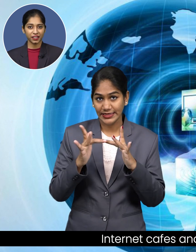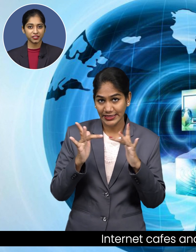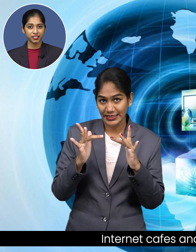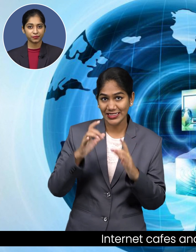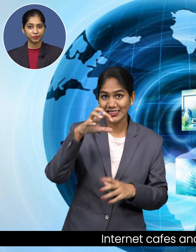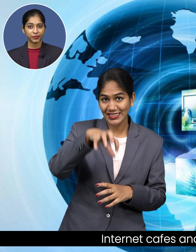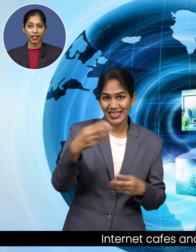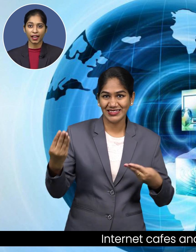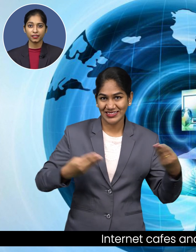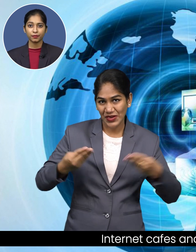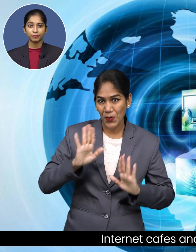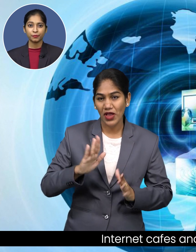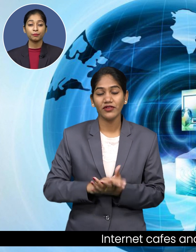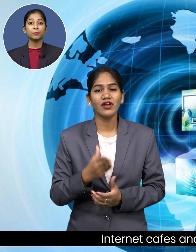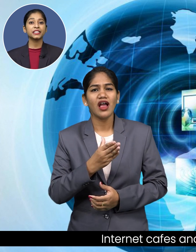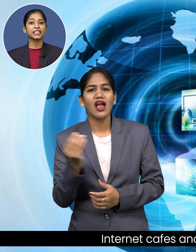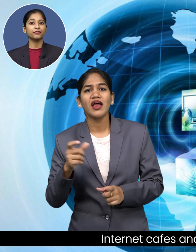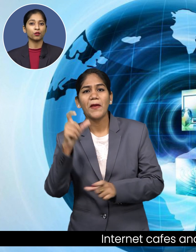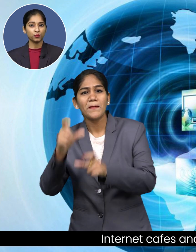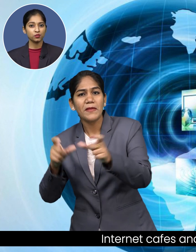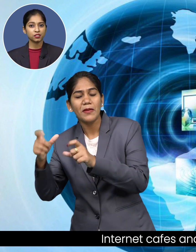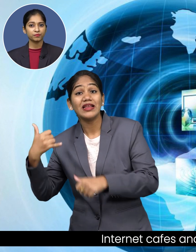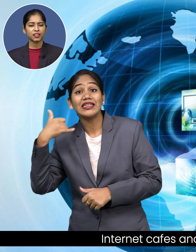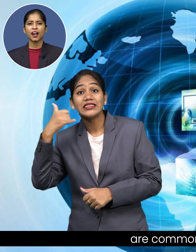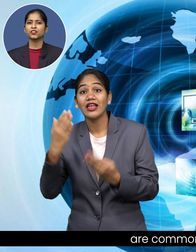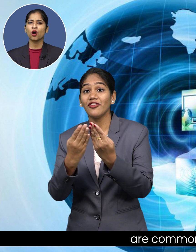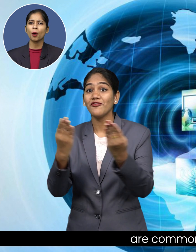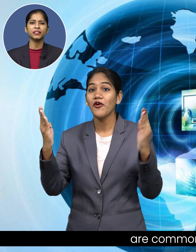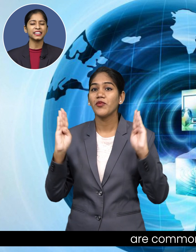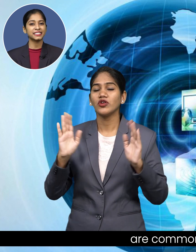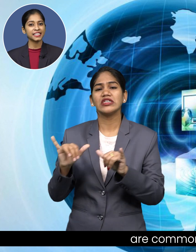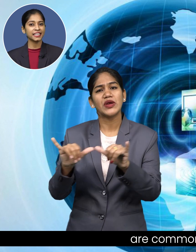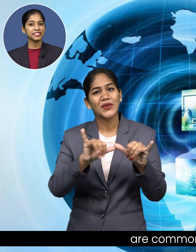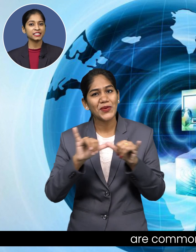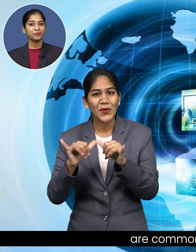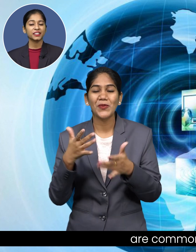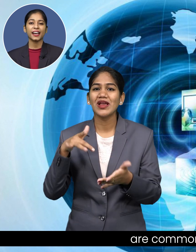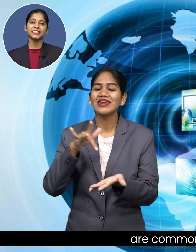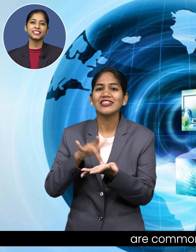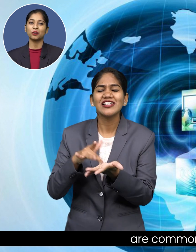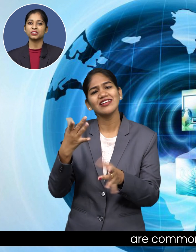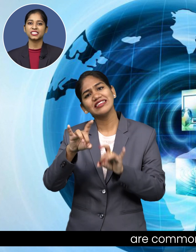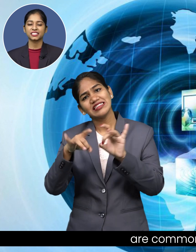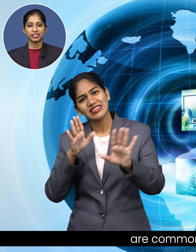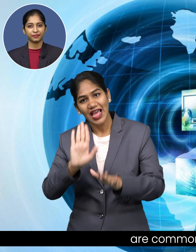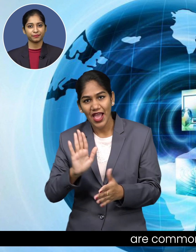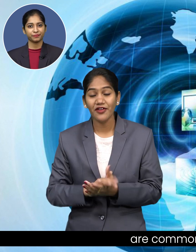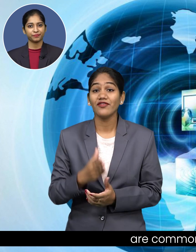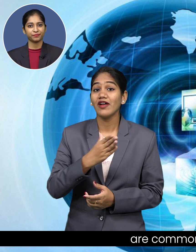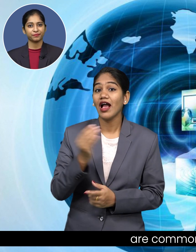Internet cafes and public telephone booths are common in cities and